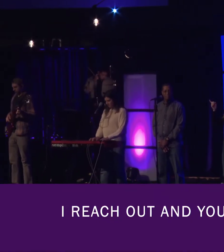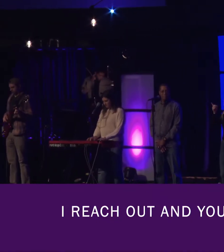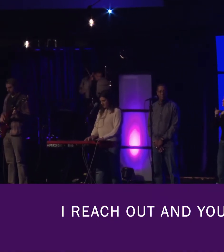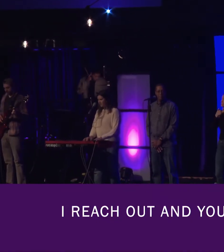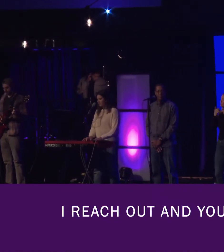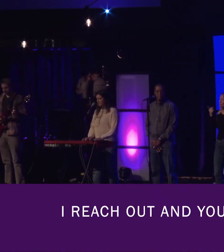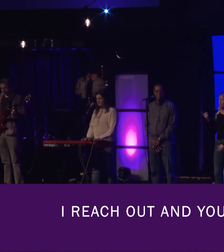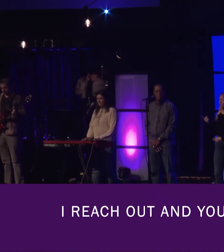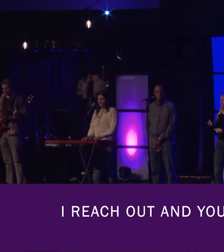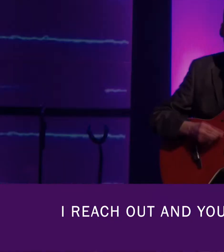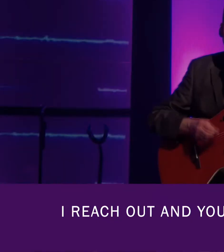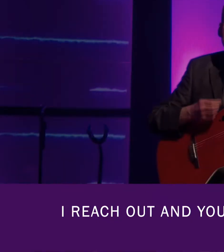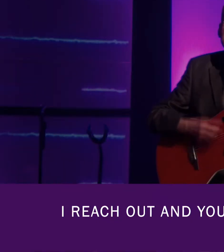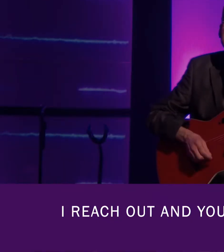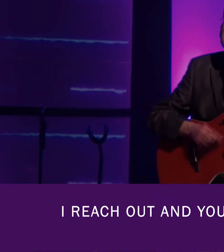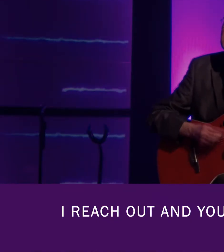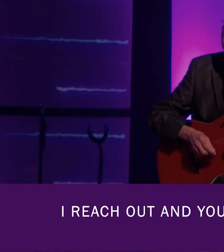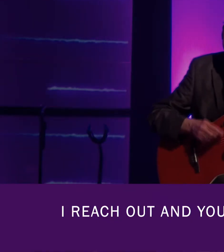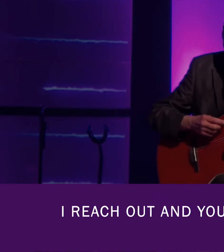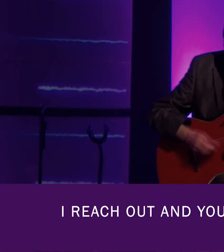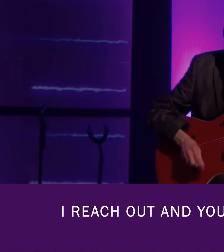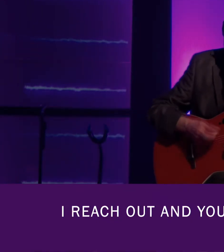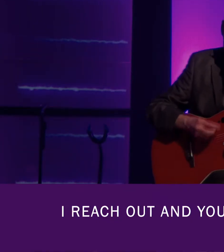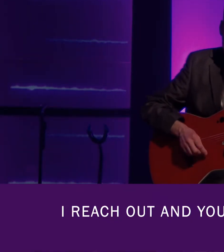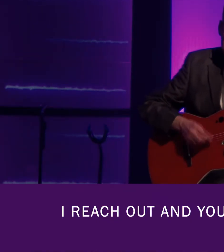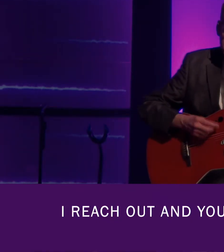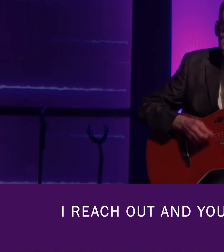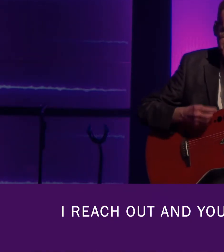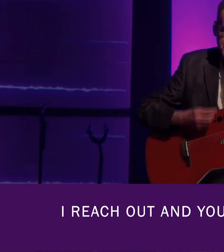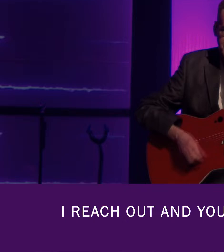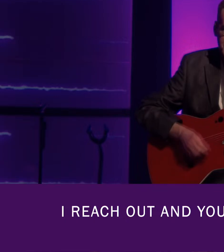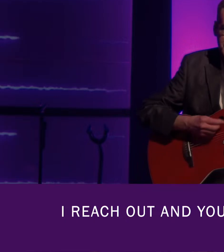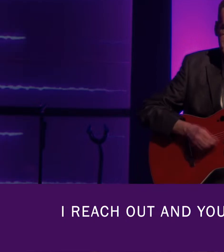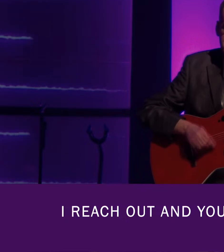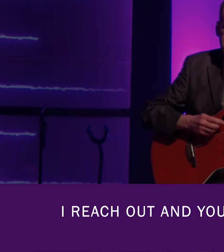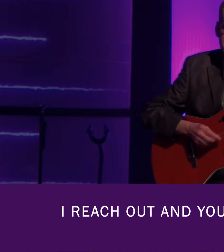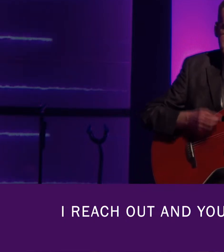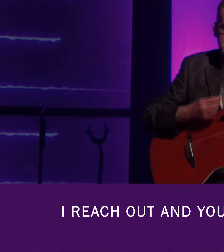find me in the dust.